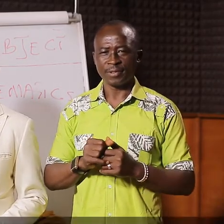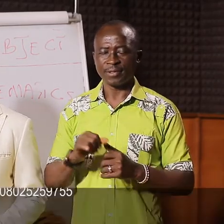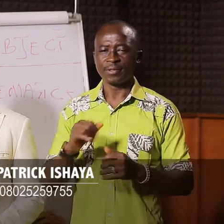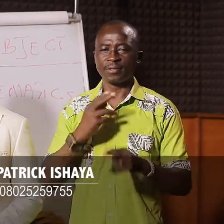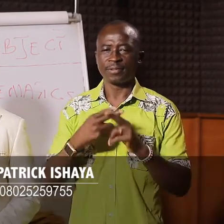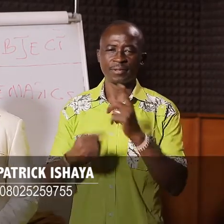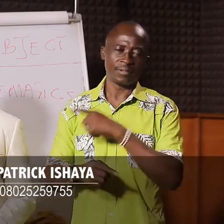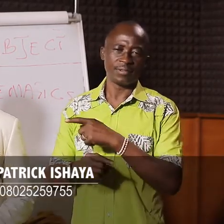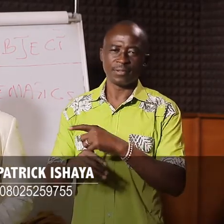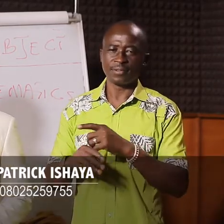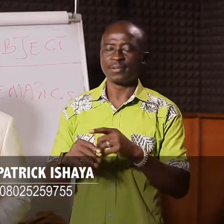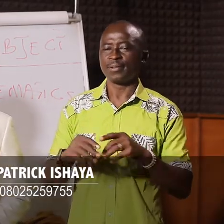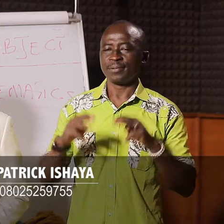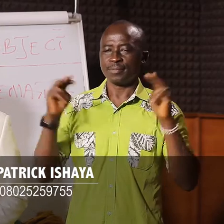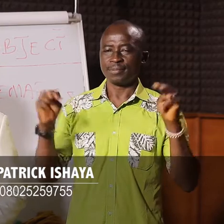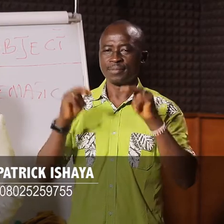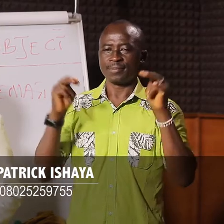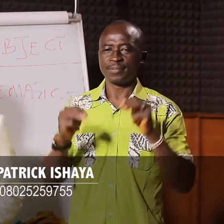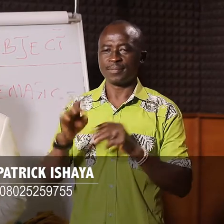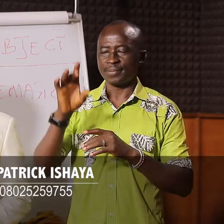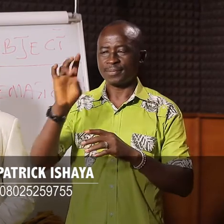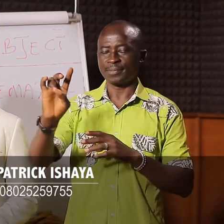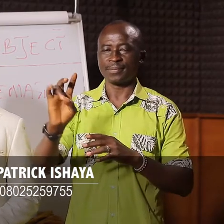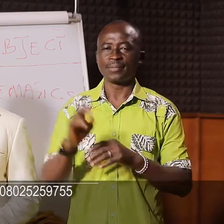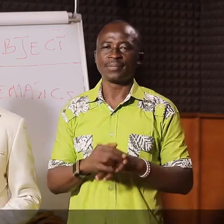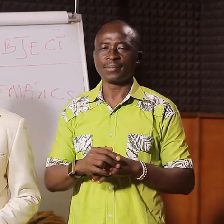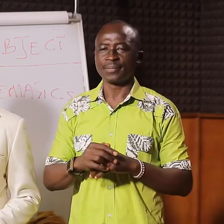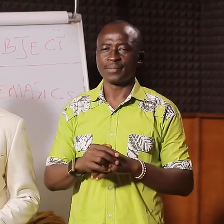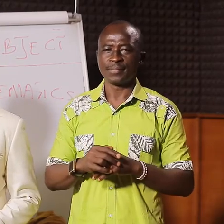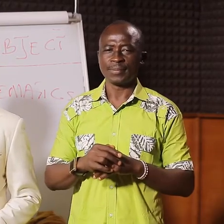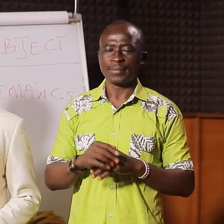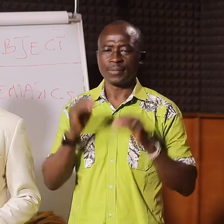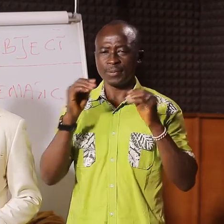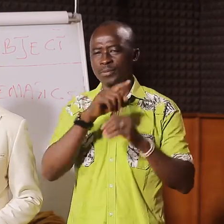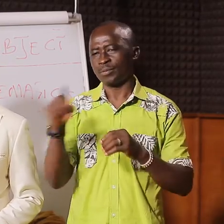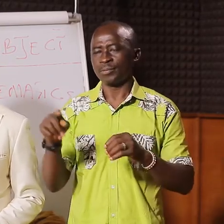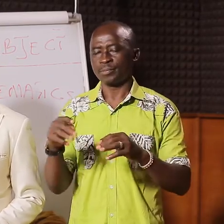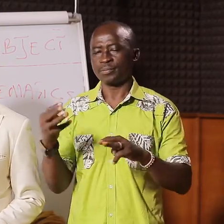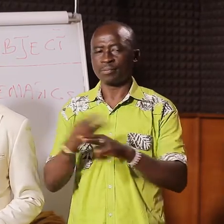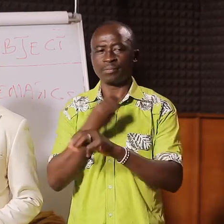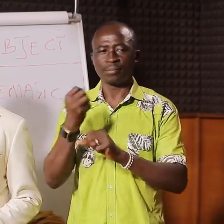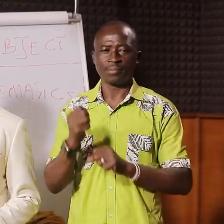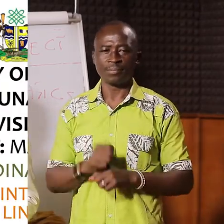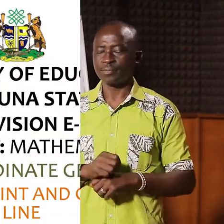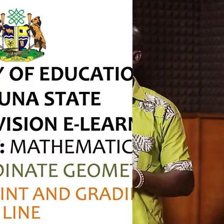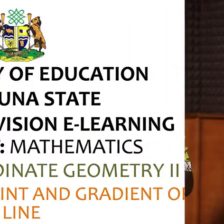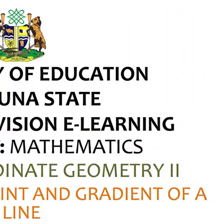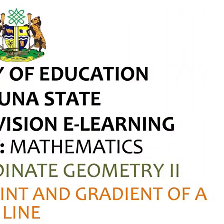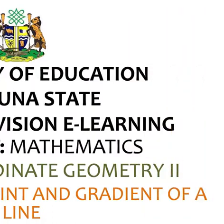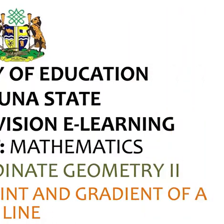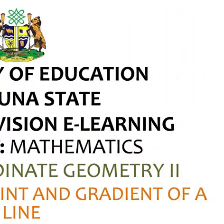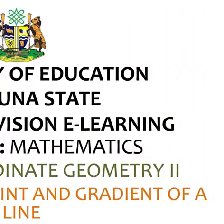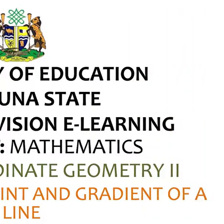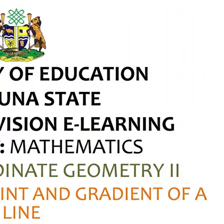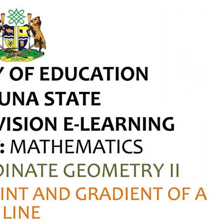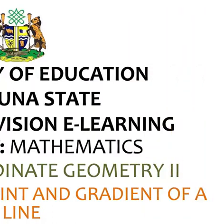am by name Mr. Monday Bokoy. I will be taking you through mathematics under the